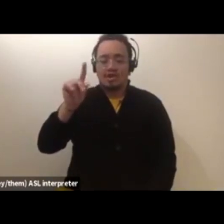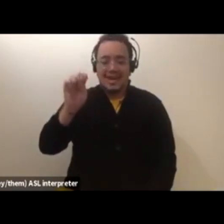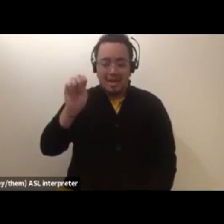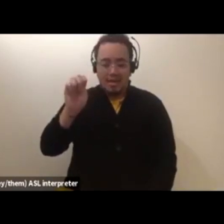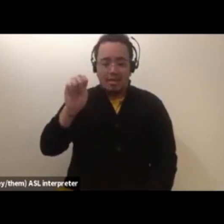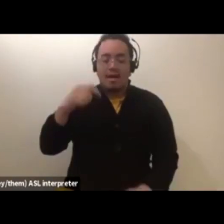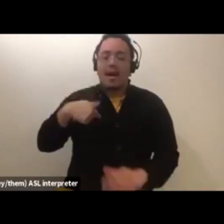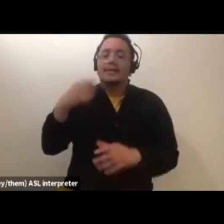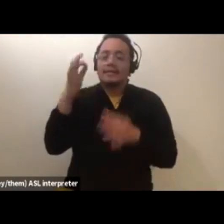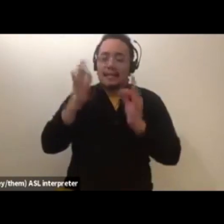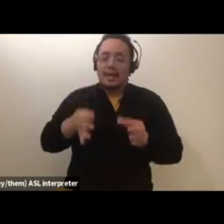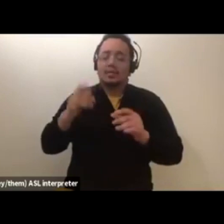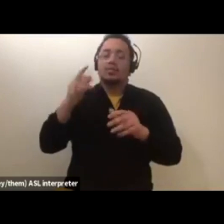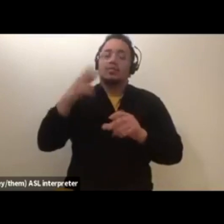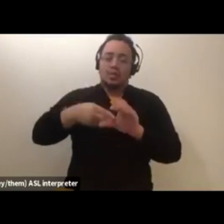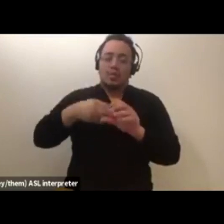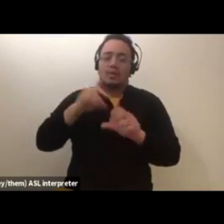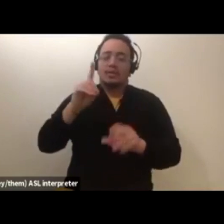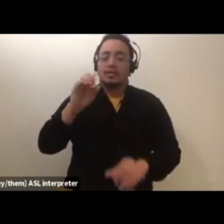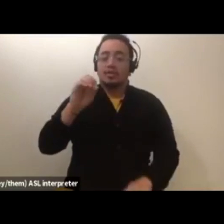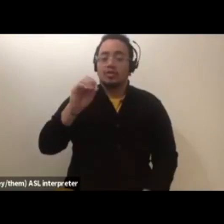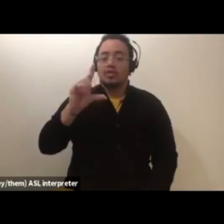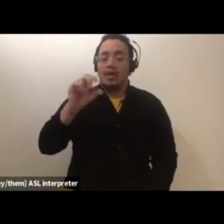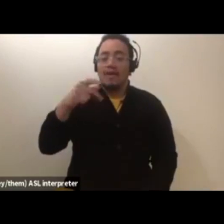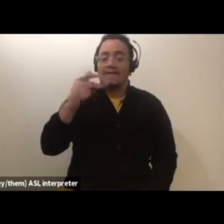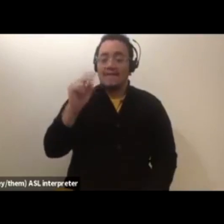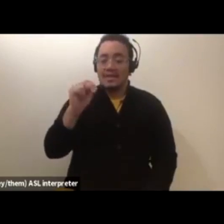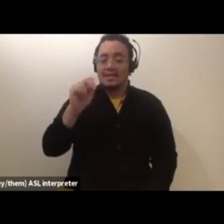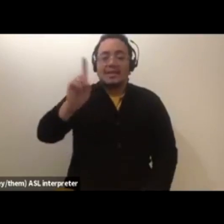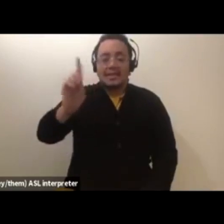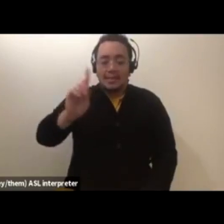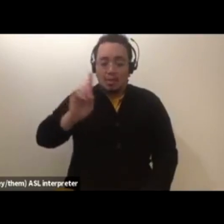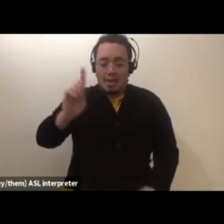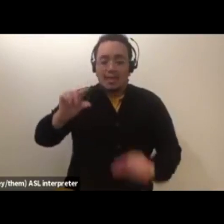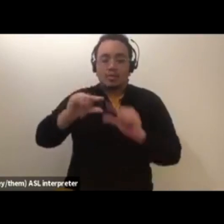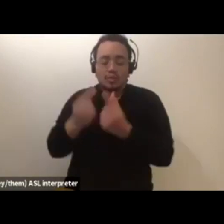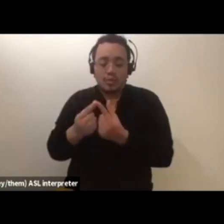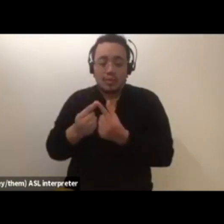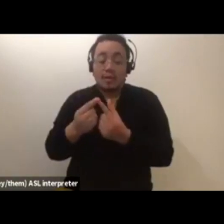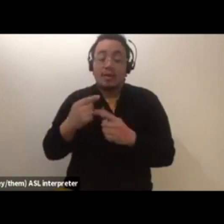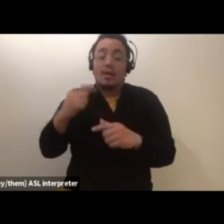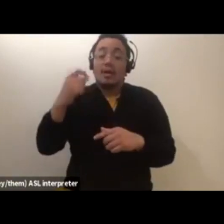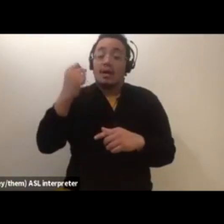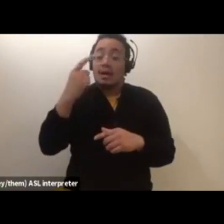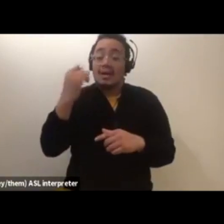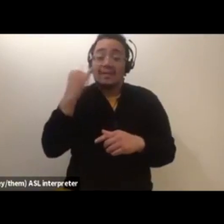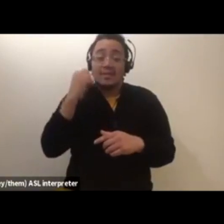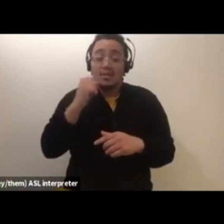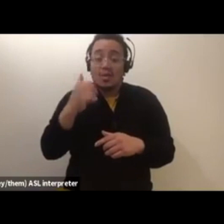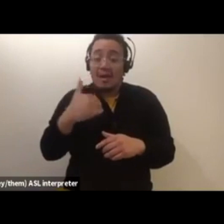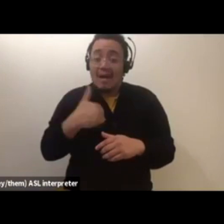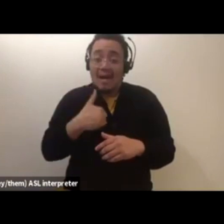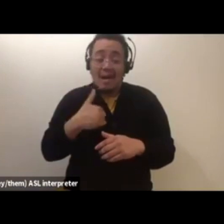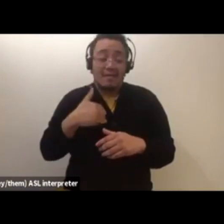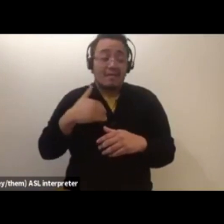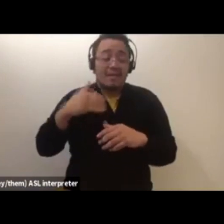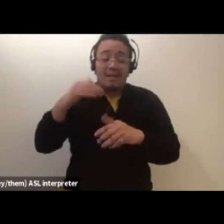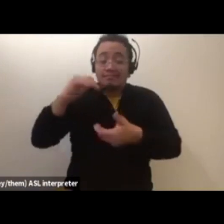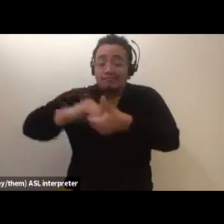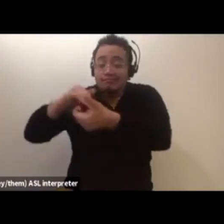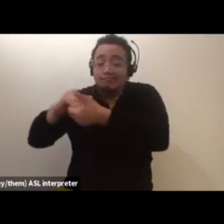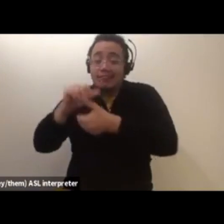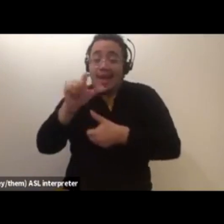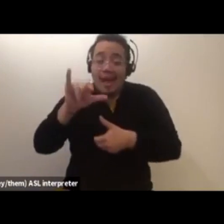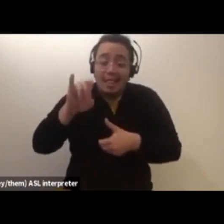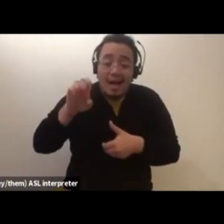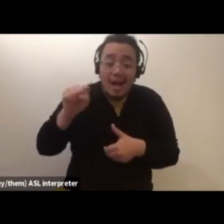an ally somewhere in these rooms, we're in trouble. But even myself have been left down with wanting to